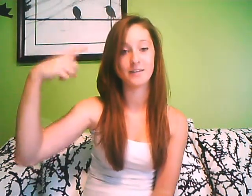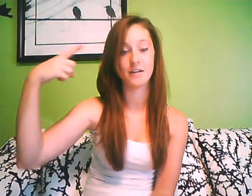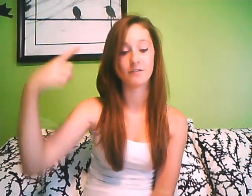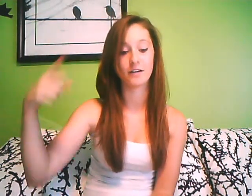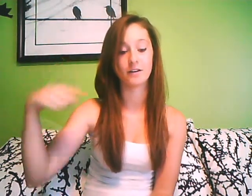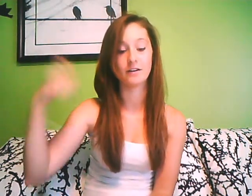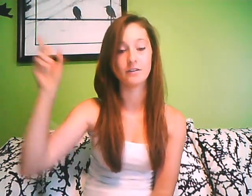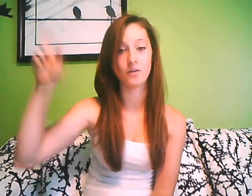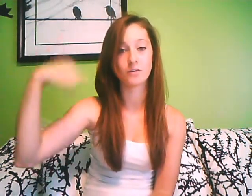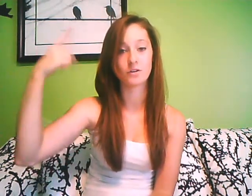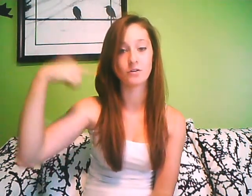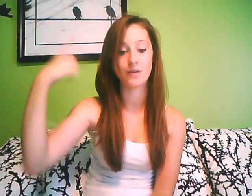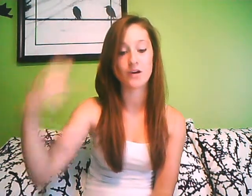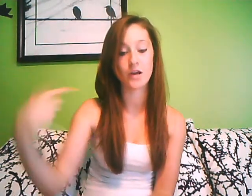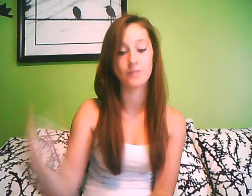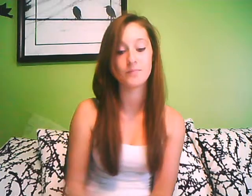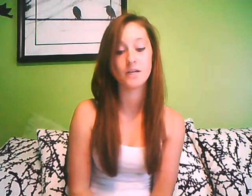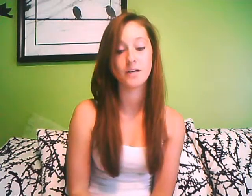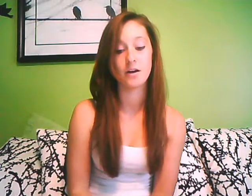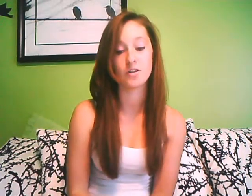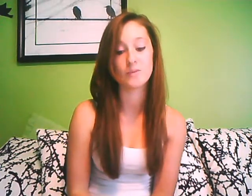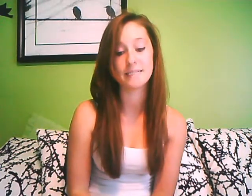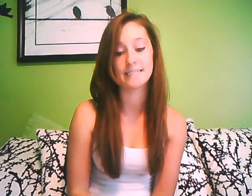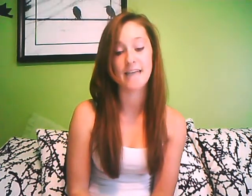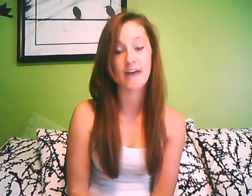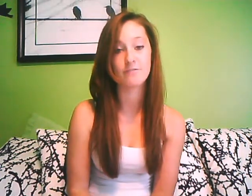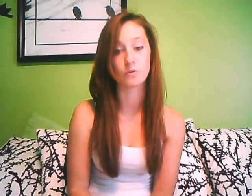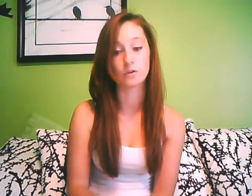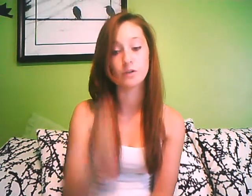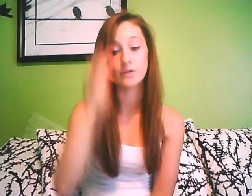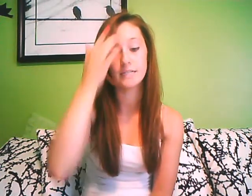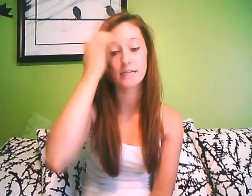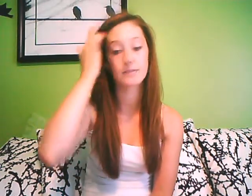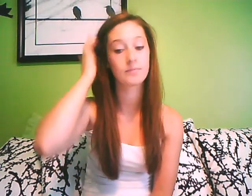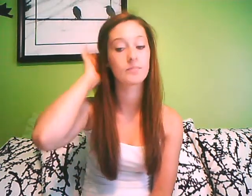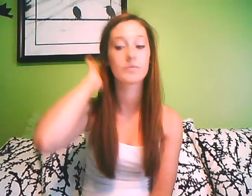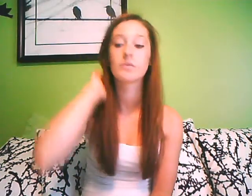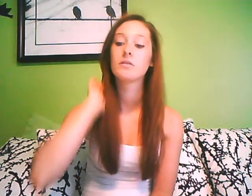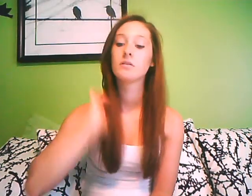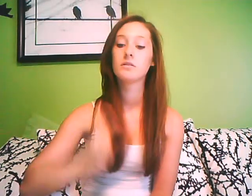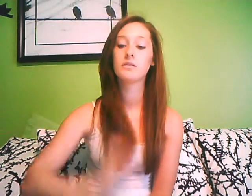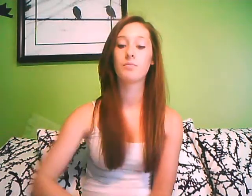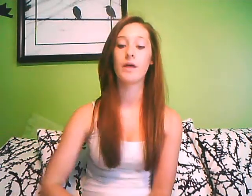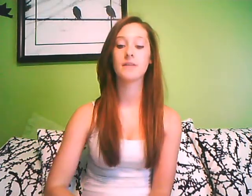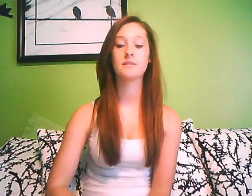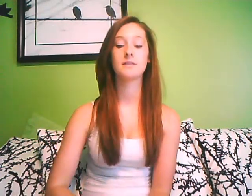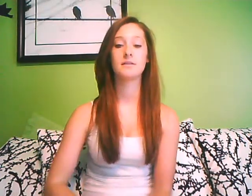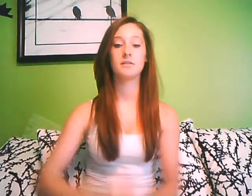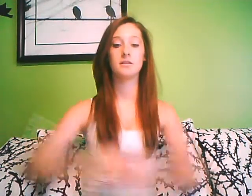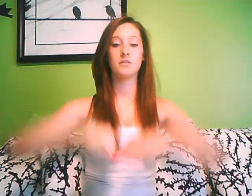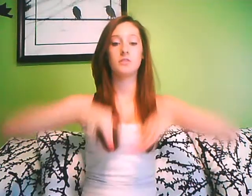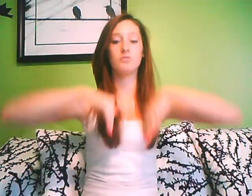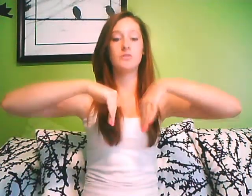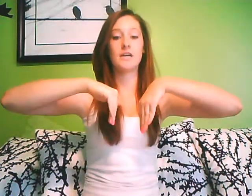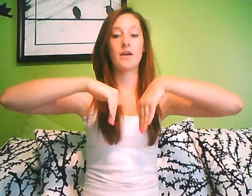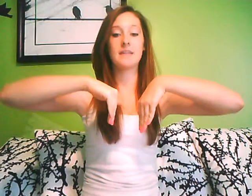your finger and go in a circle around your head. It also means daft or lunatic. Depressed, you take your hands like